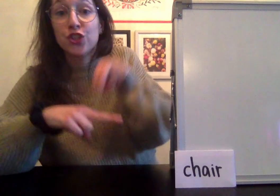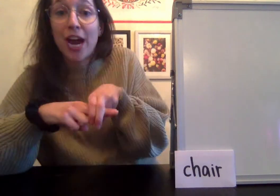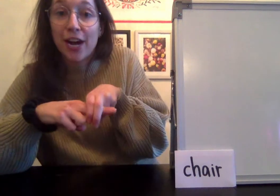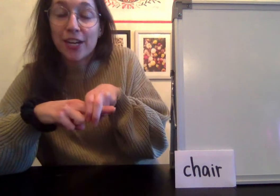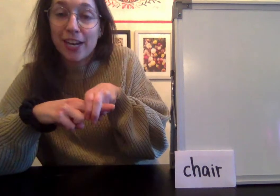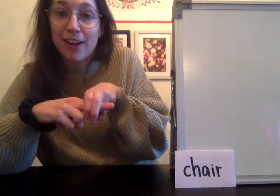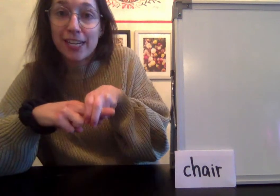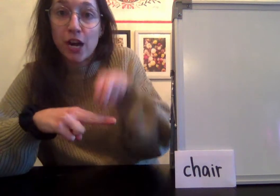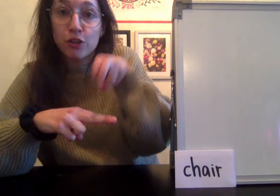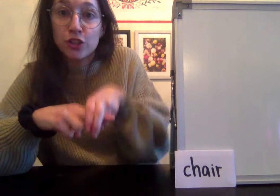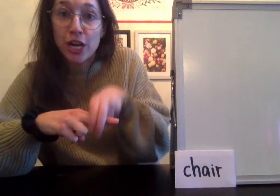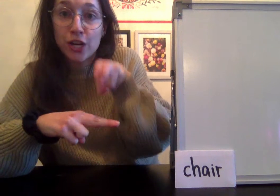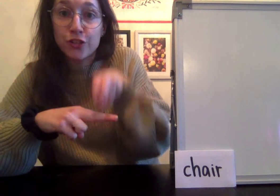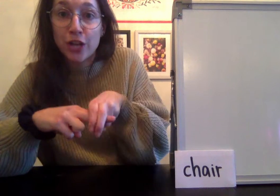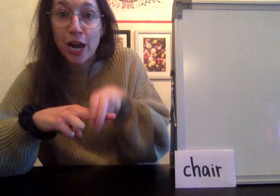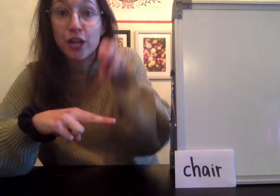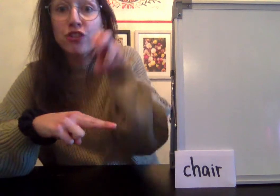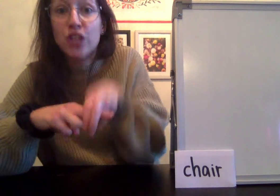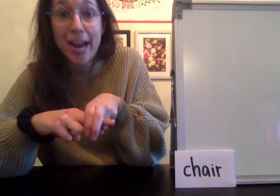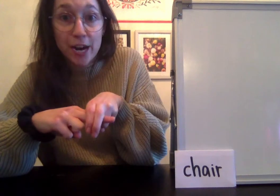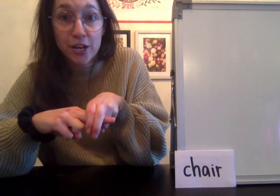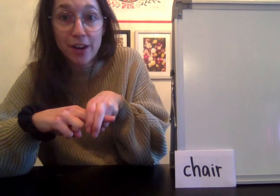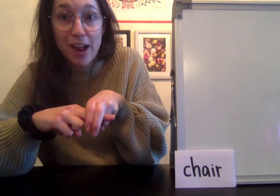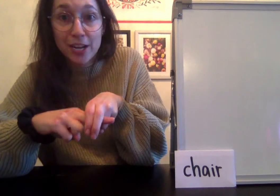Chair, get ready, go. Chair, get ready, go.